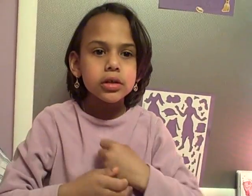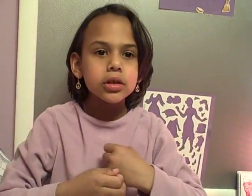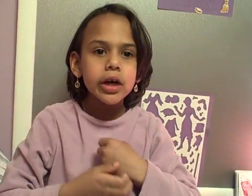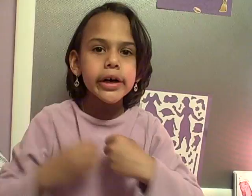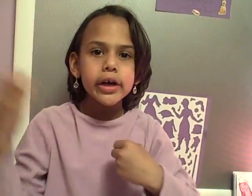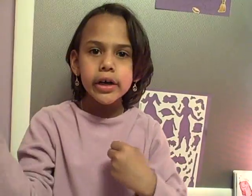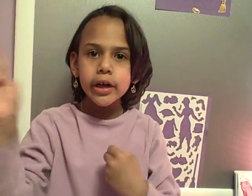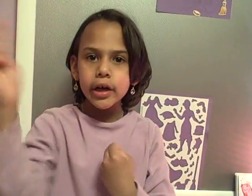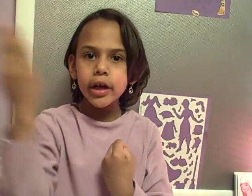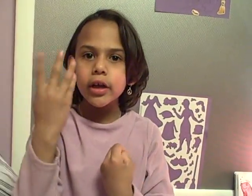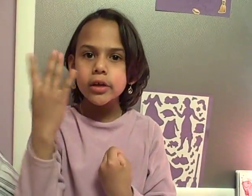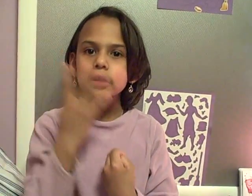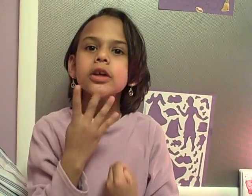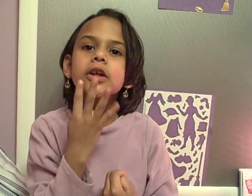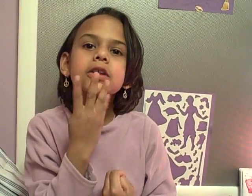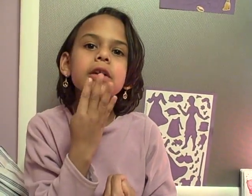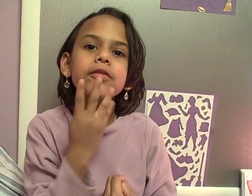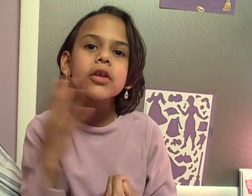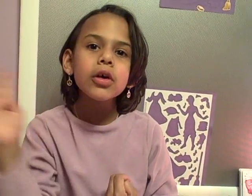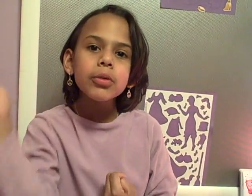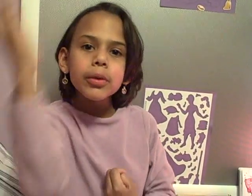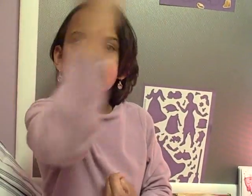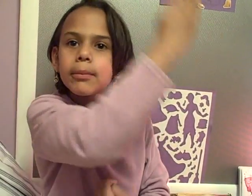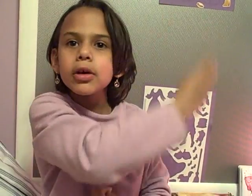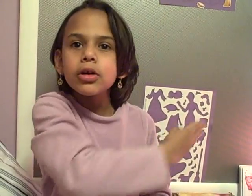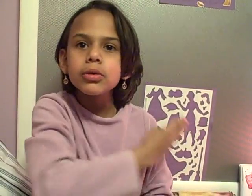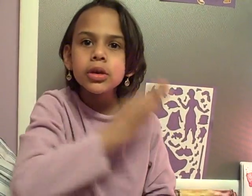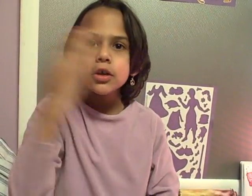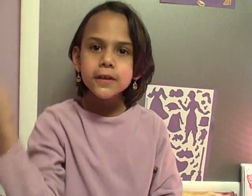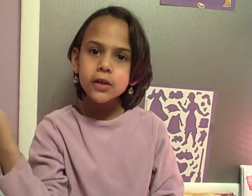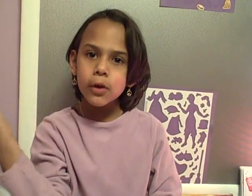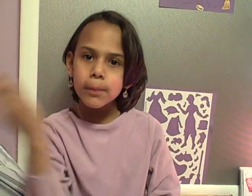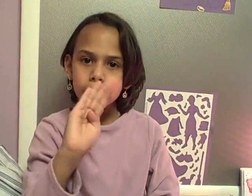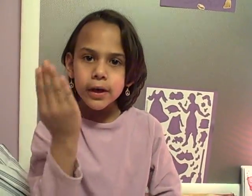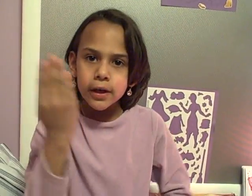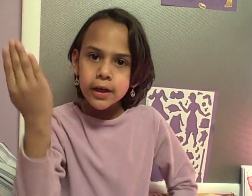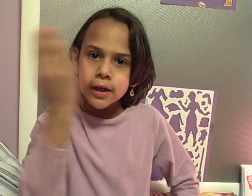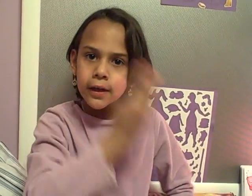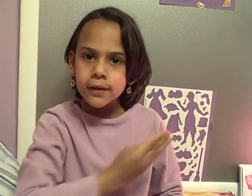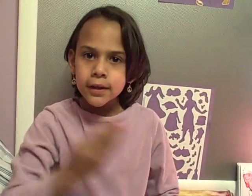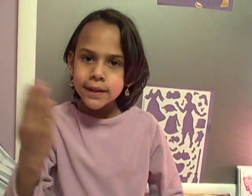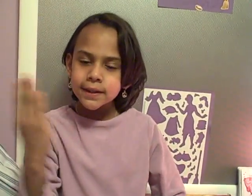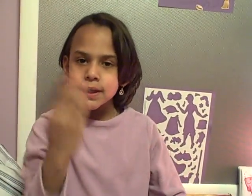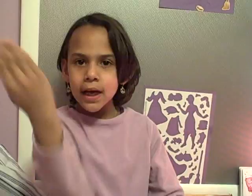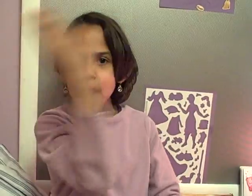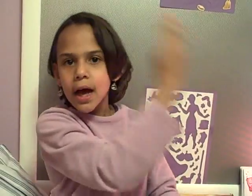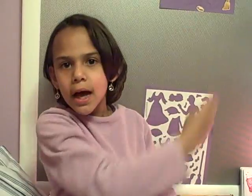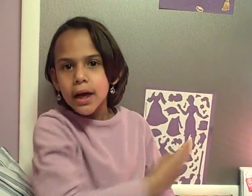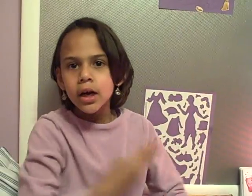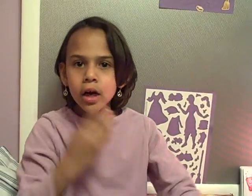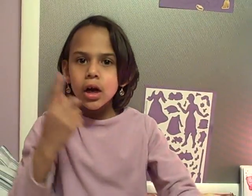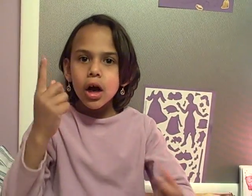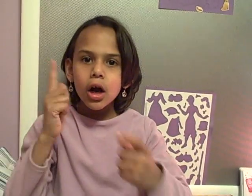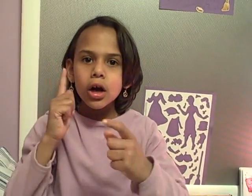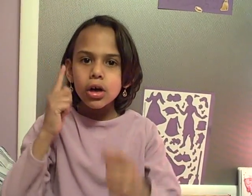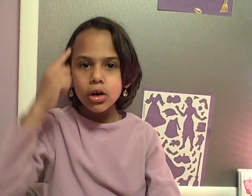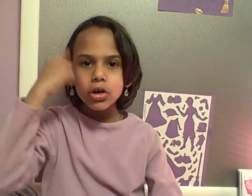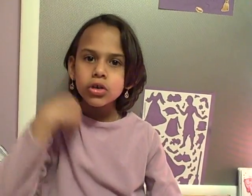world. The colors of the rainbow, so pretty in the sky, are